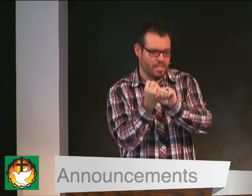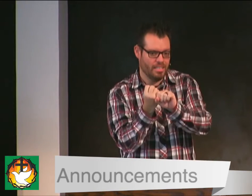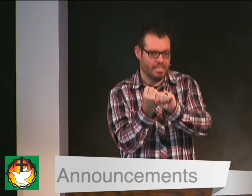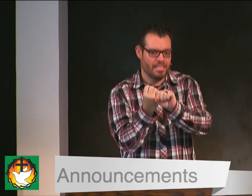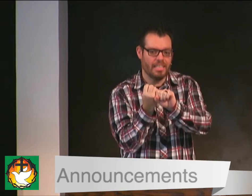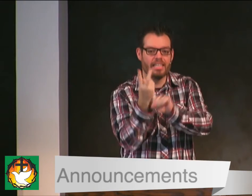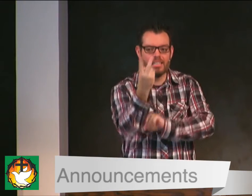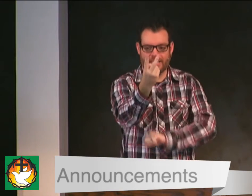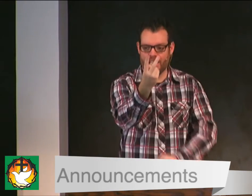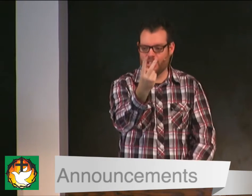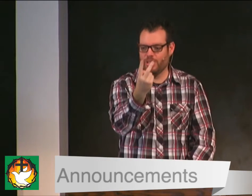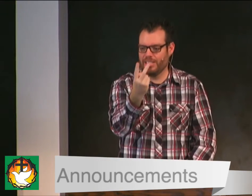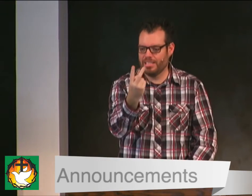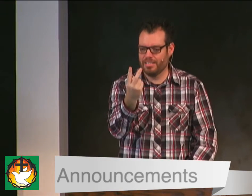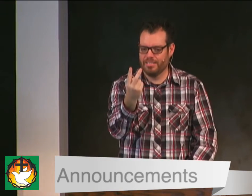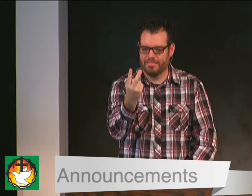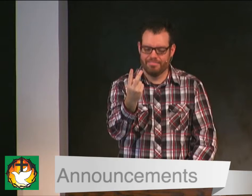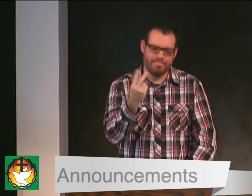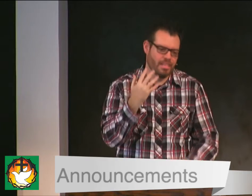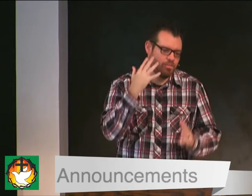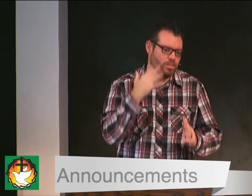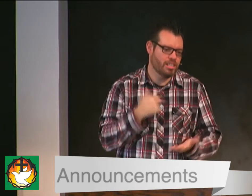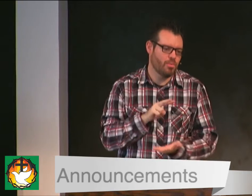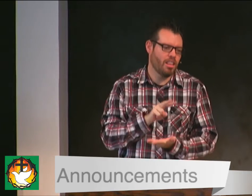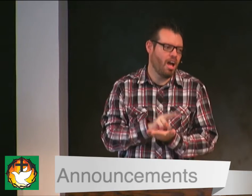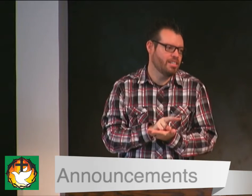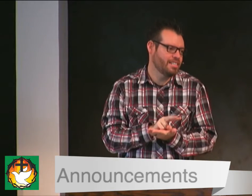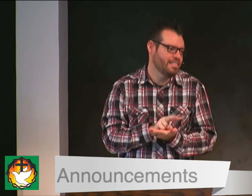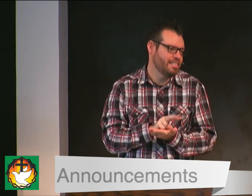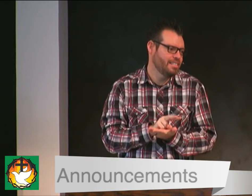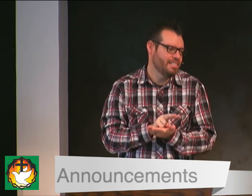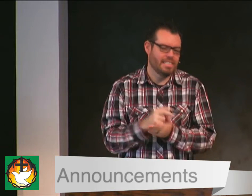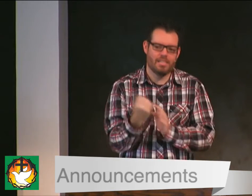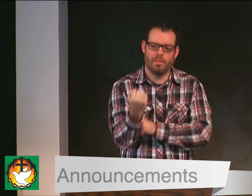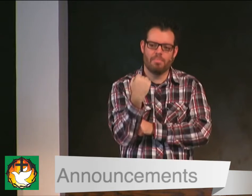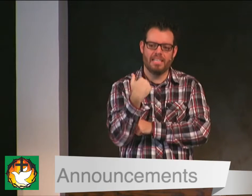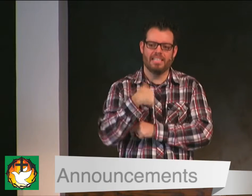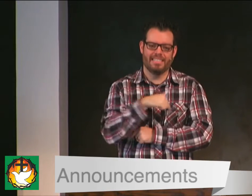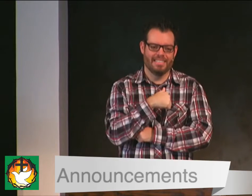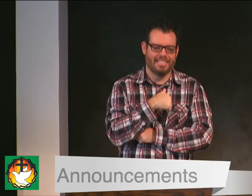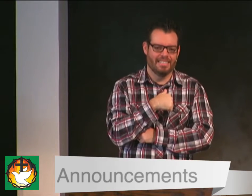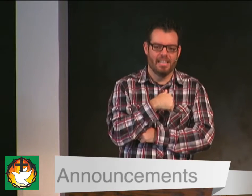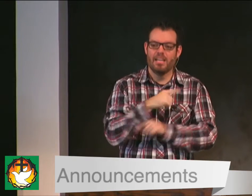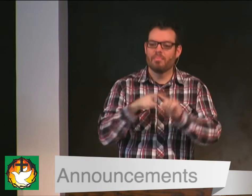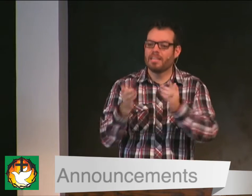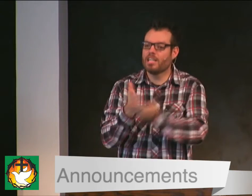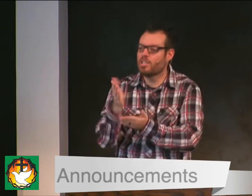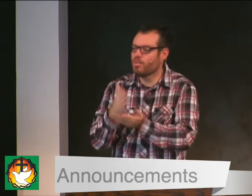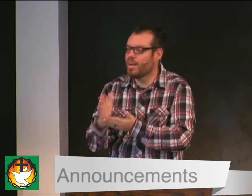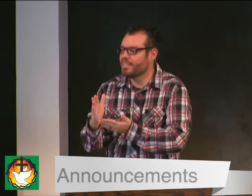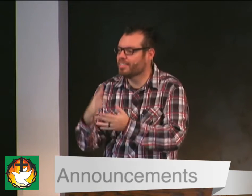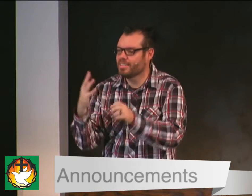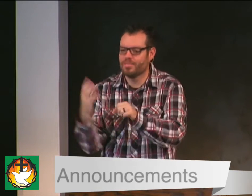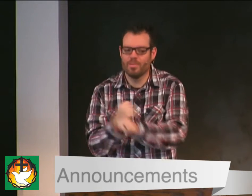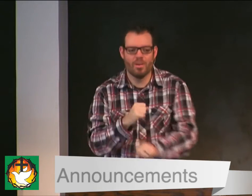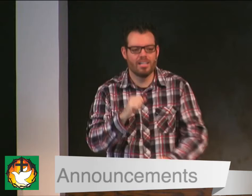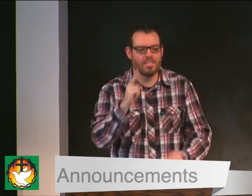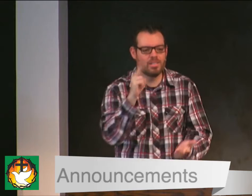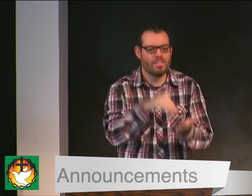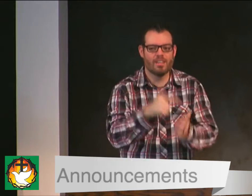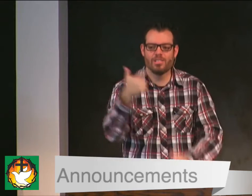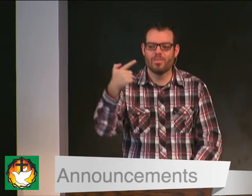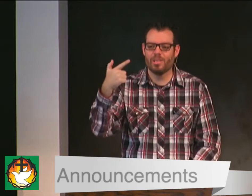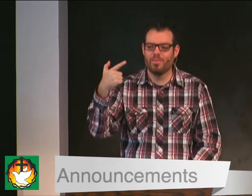rally for the next 2 years. Unfortunately, we lost. Someone beat us. But that's all right. We